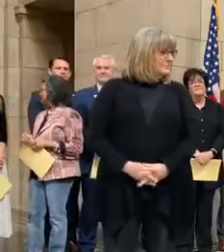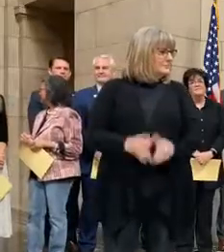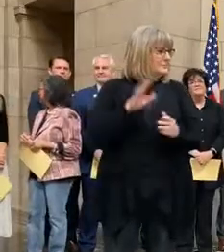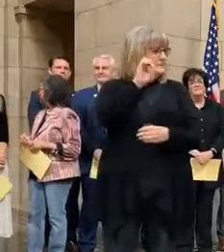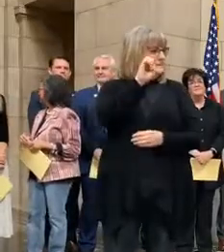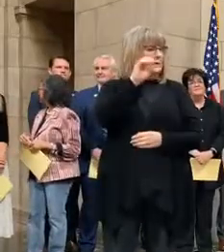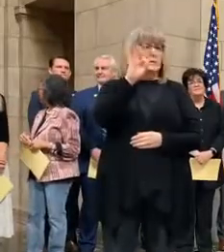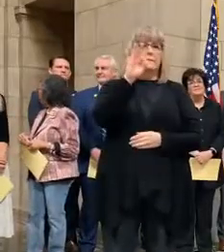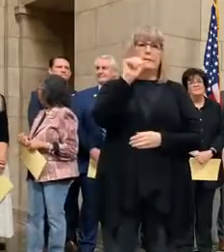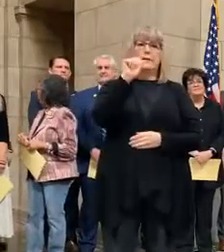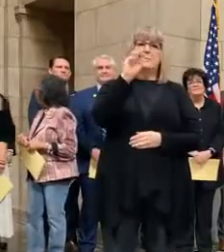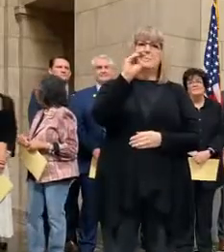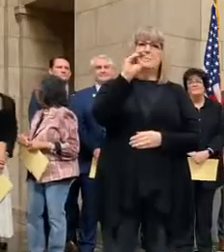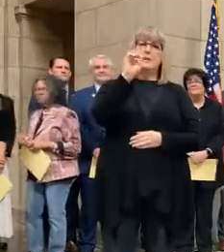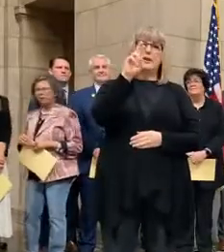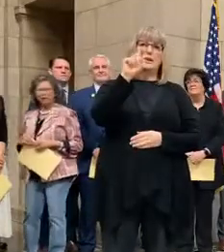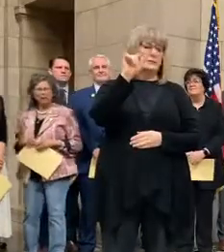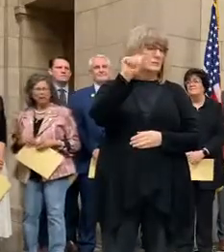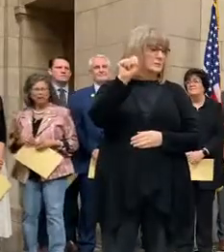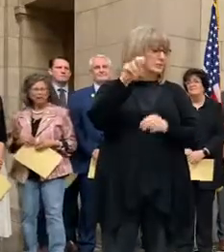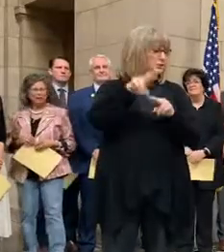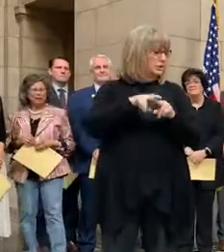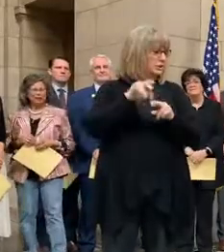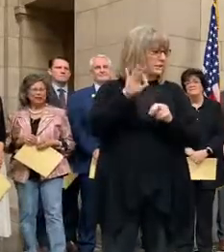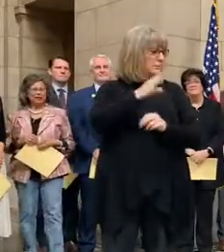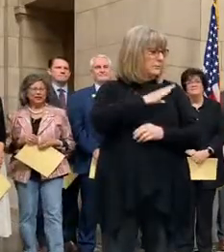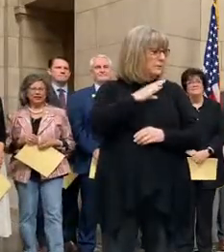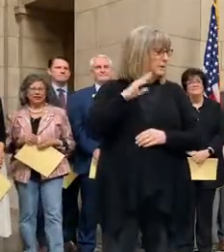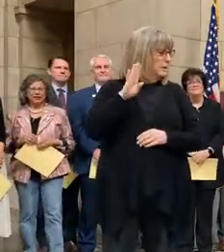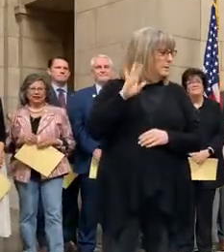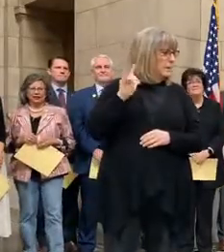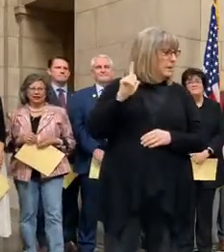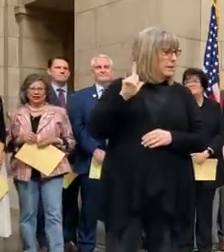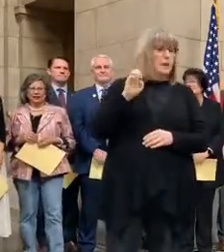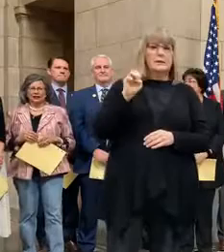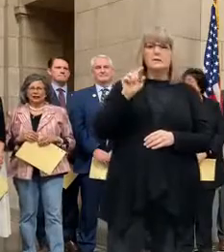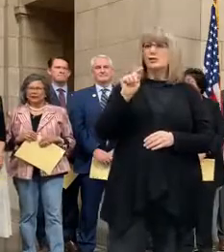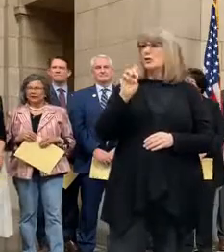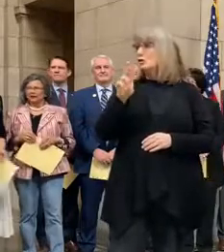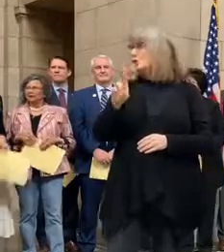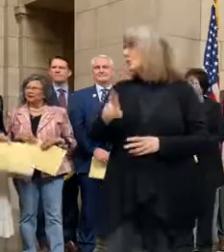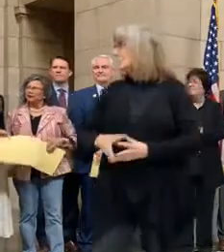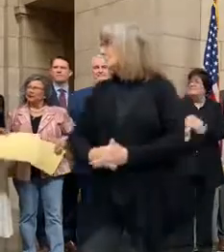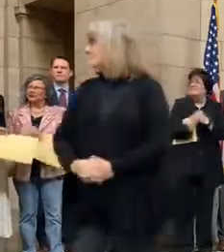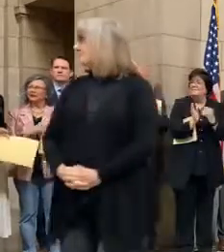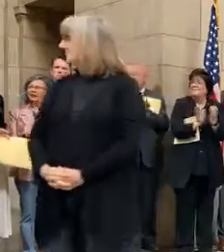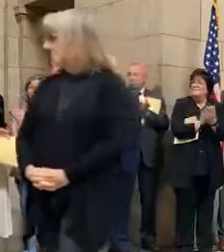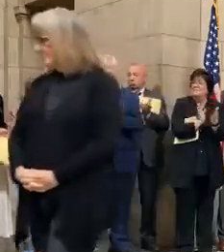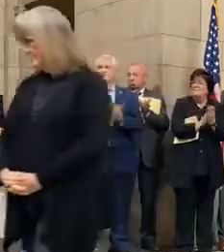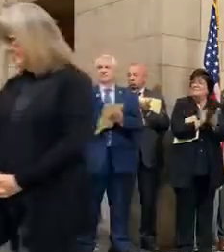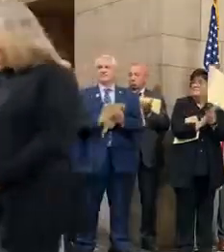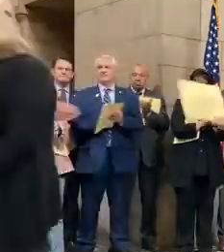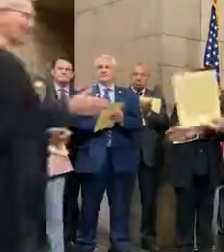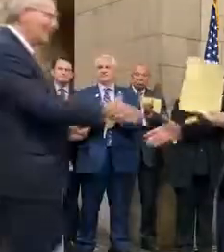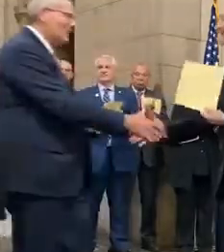Okay, and then the CEO of Emeritus, who's the chair of the board for the Lincoln Chamber, Bill Lester. Bill?